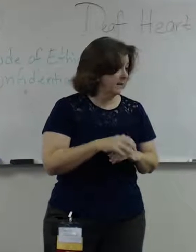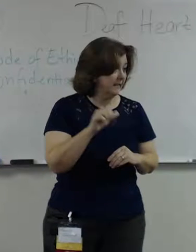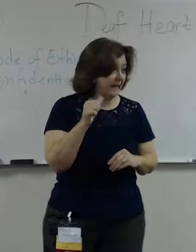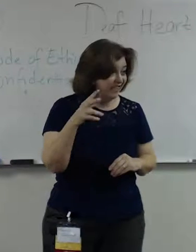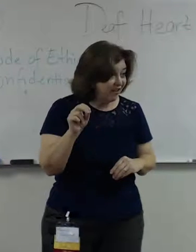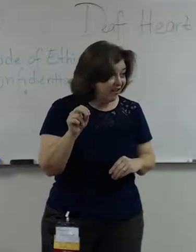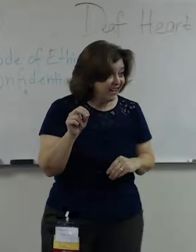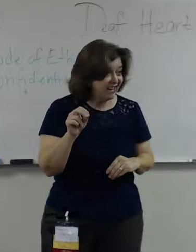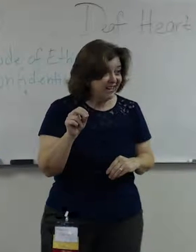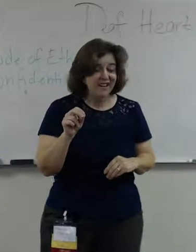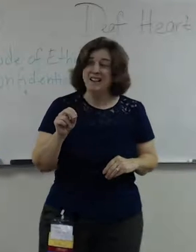10:30?